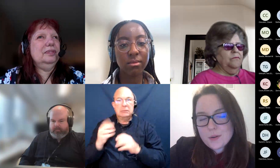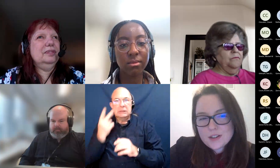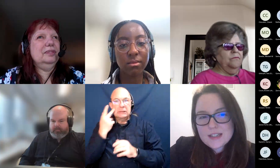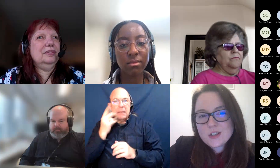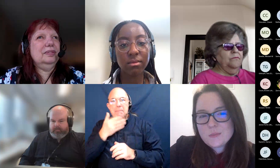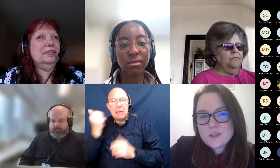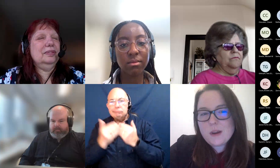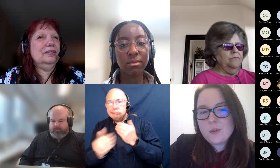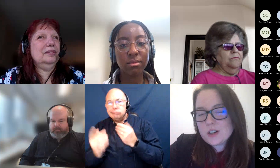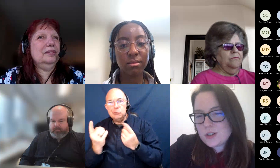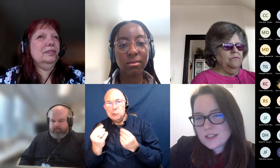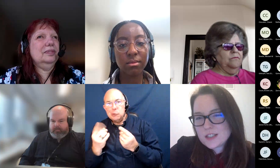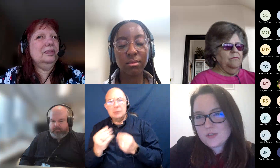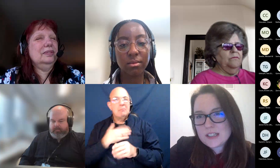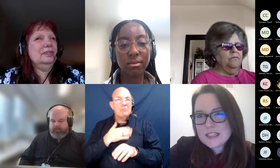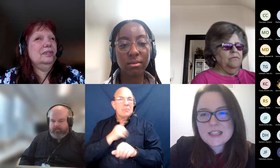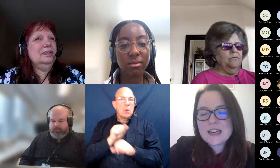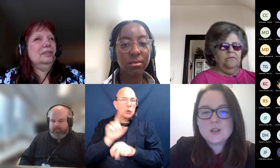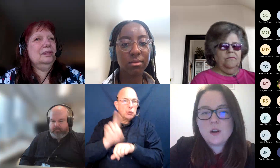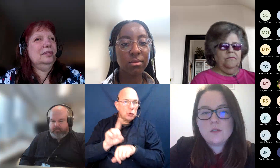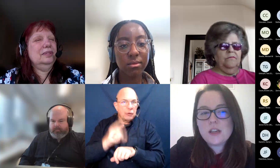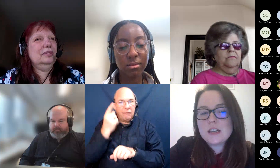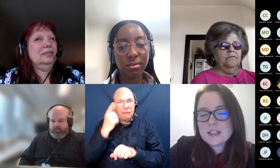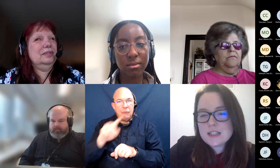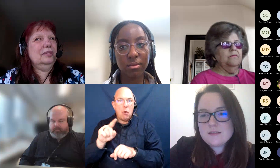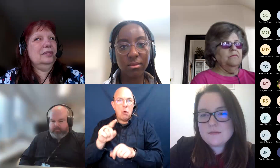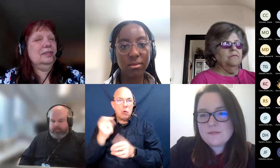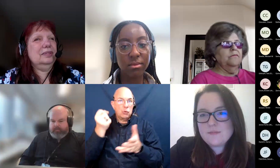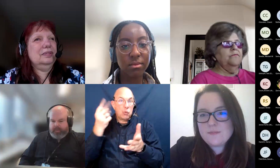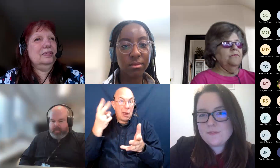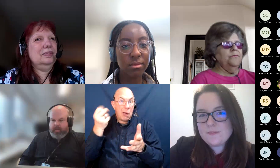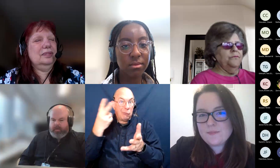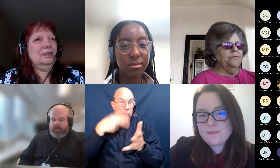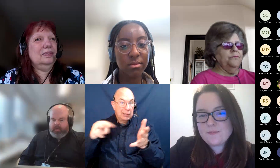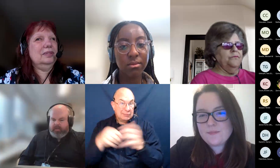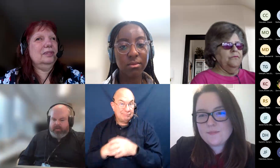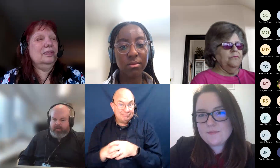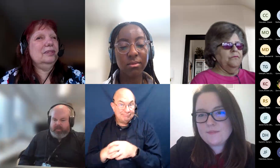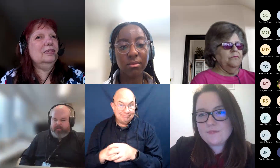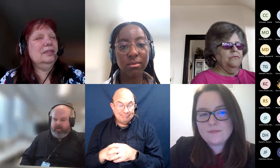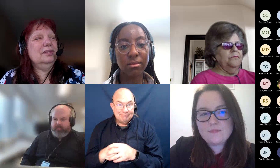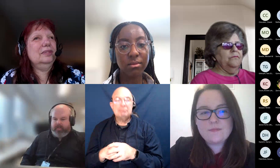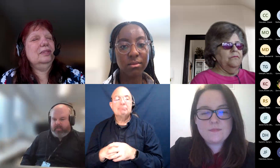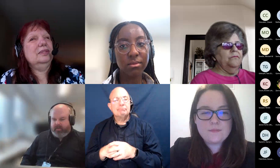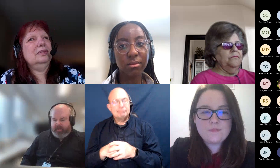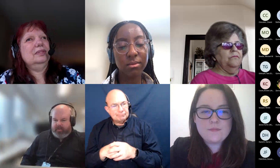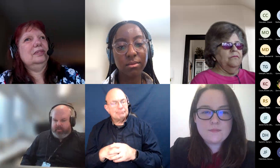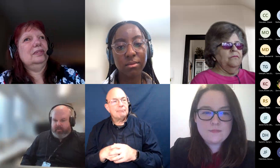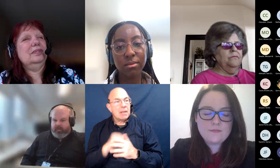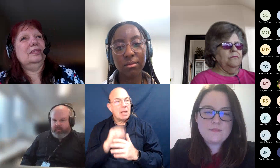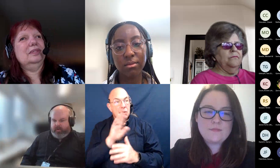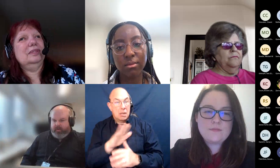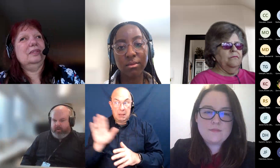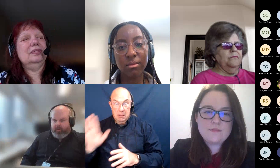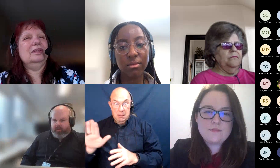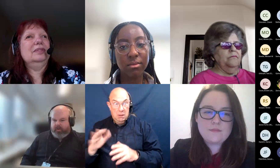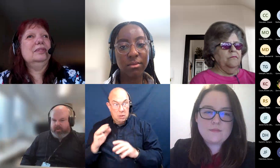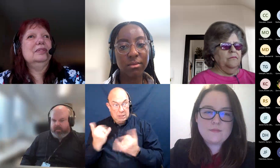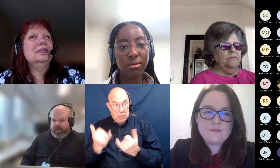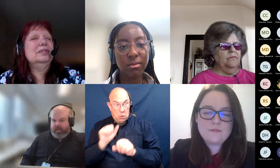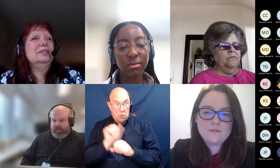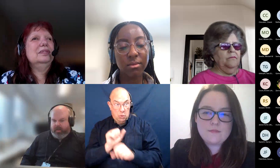way forward in terms of my work duties for at least the next 12 weeks. Considering the very physical nature of your